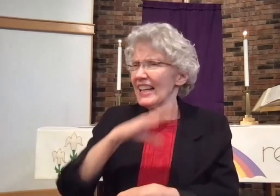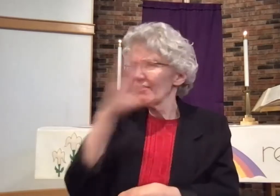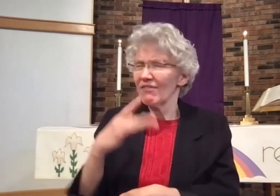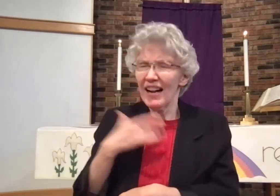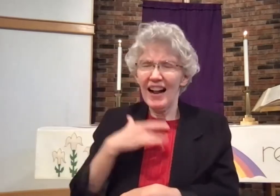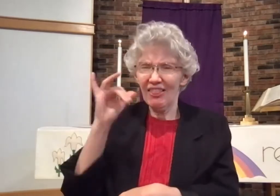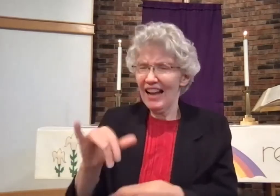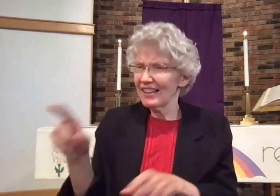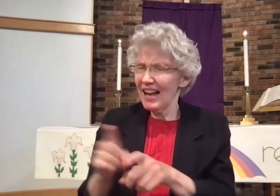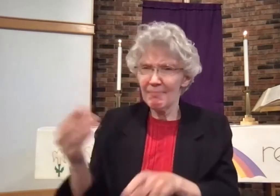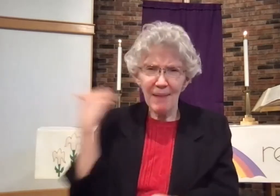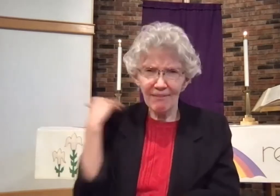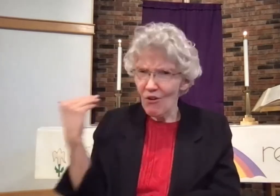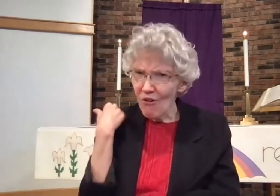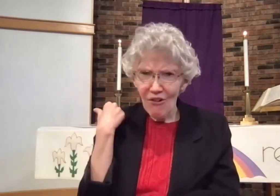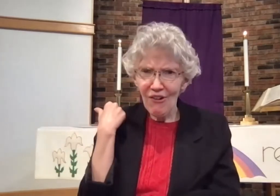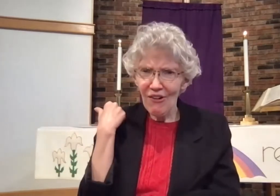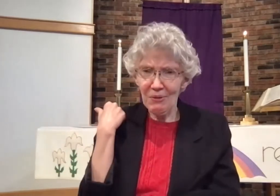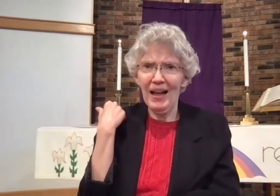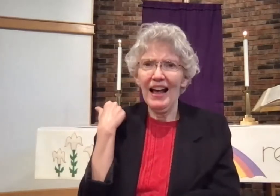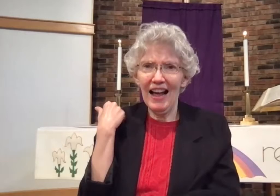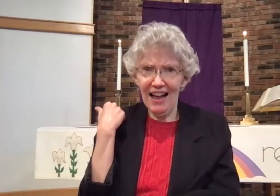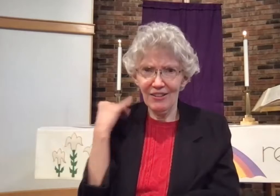saw one person on television say, "I've never felt this way before."